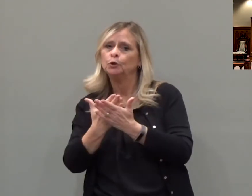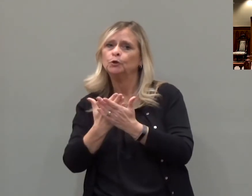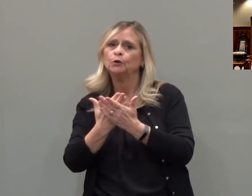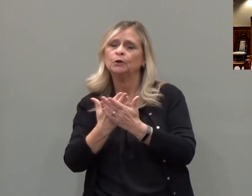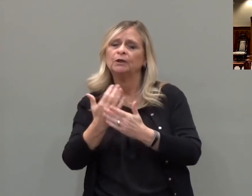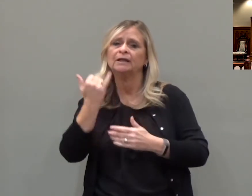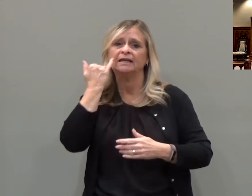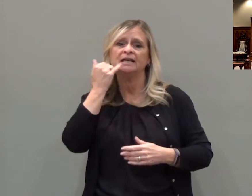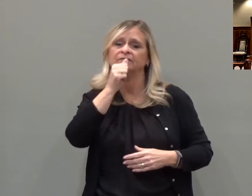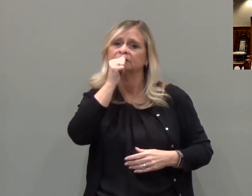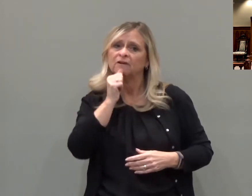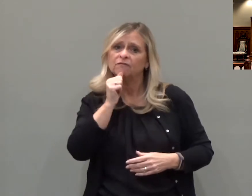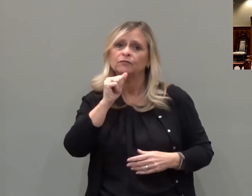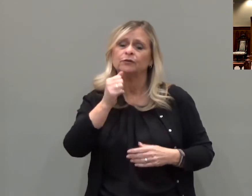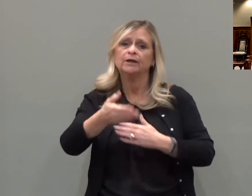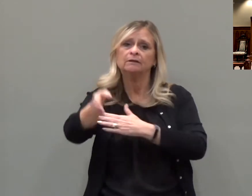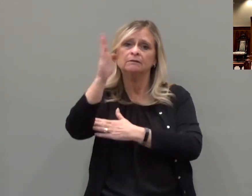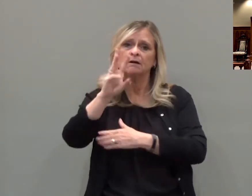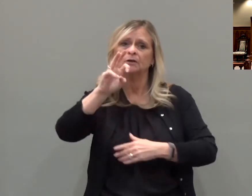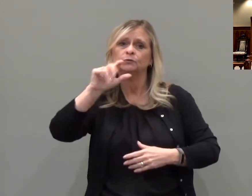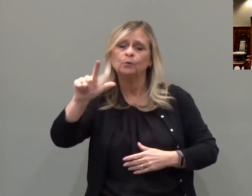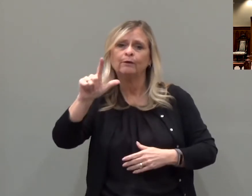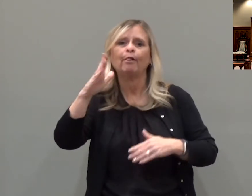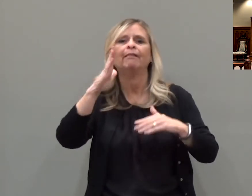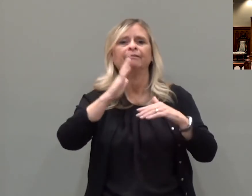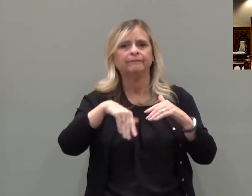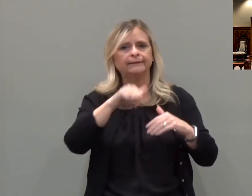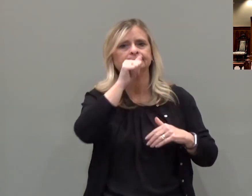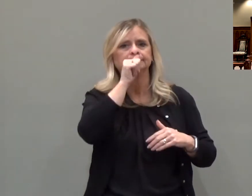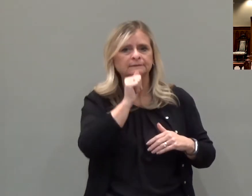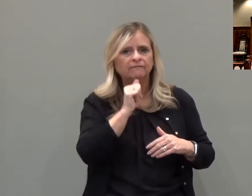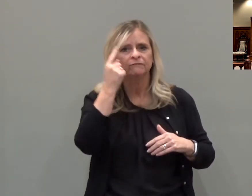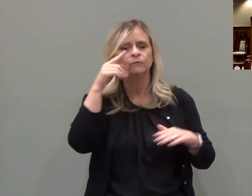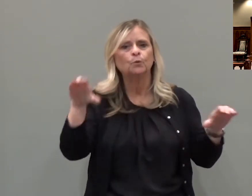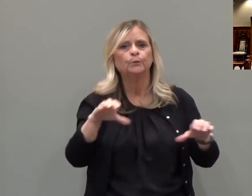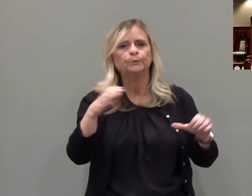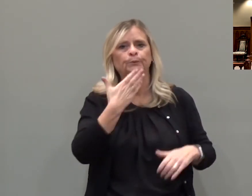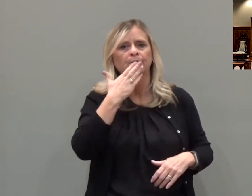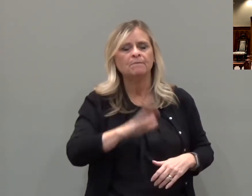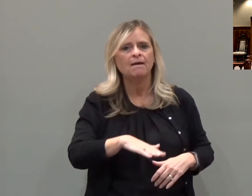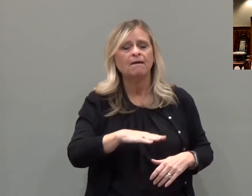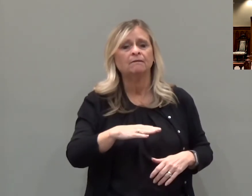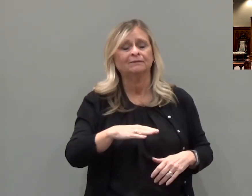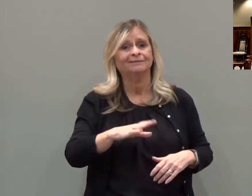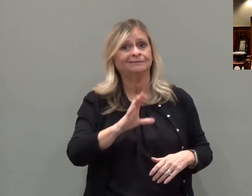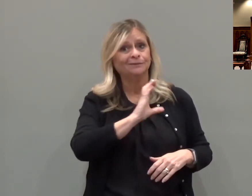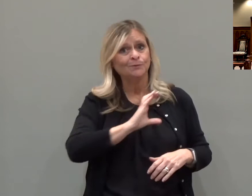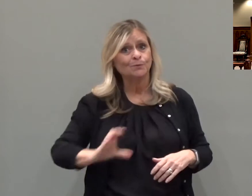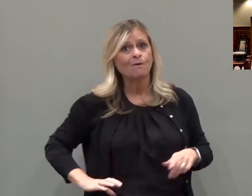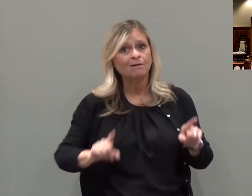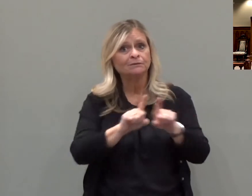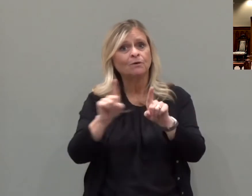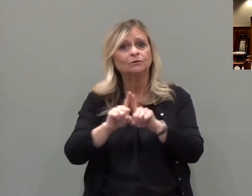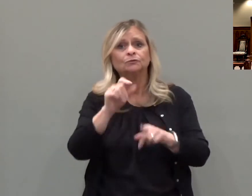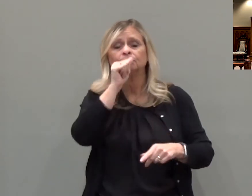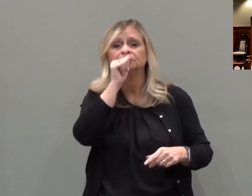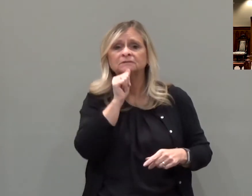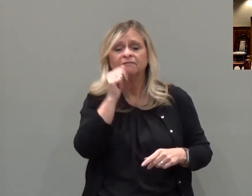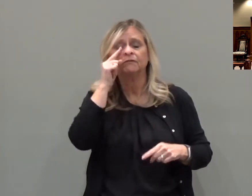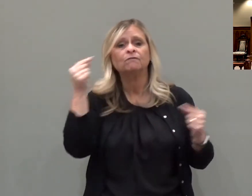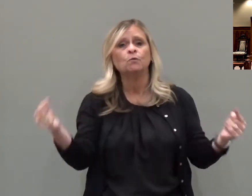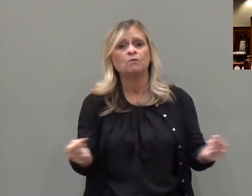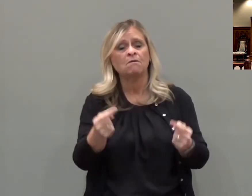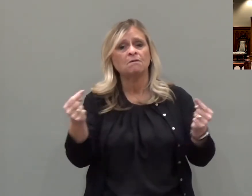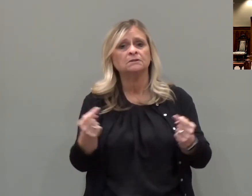should be God's will, than to suffer for doing evil. For Christ also suffered for sins once for